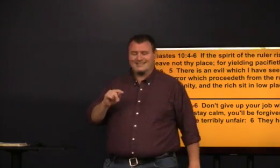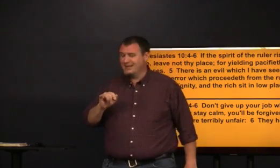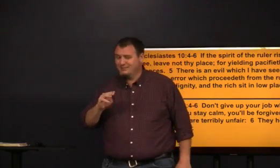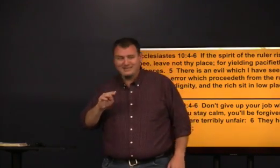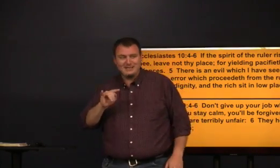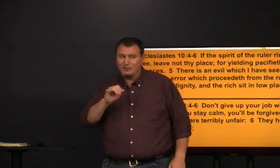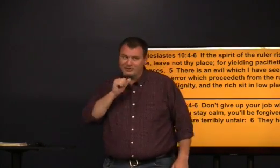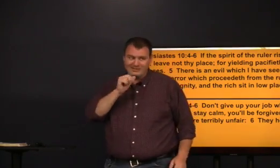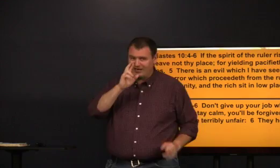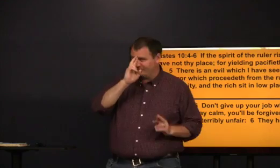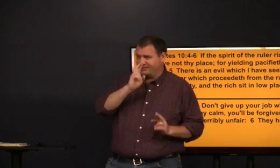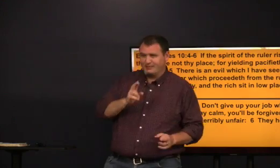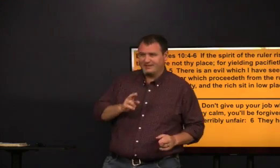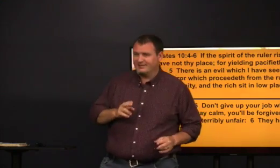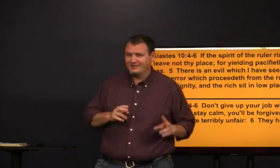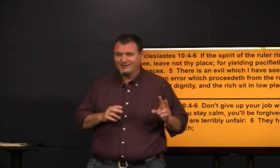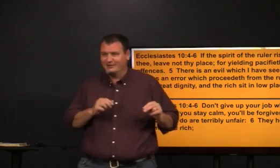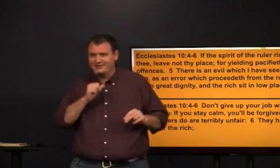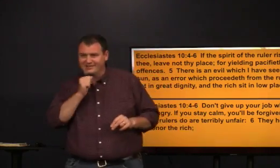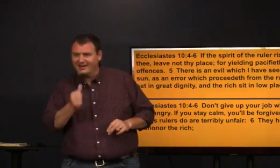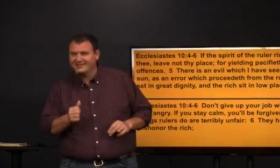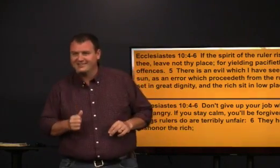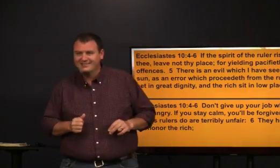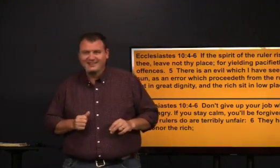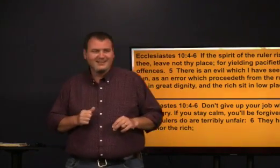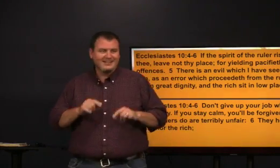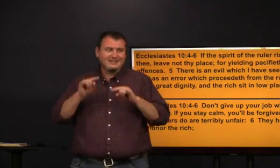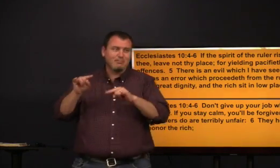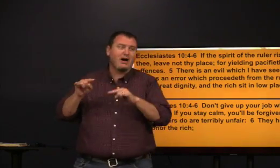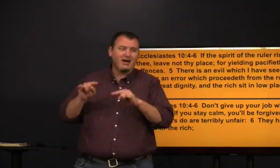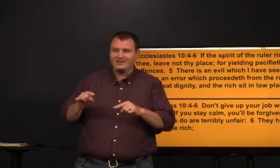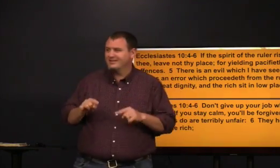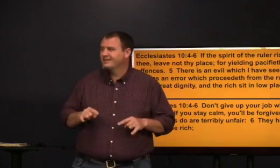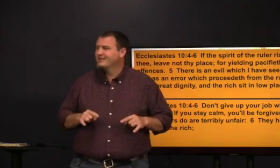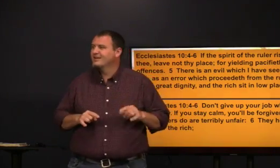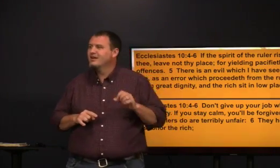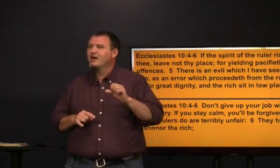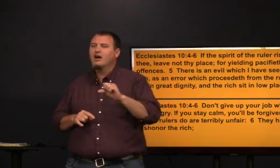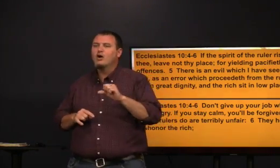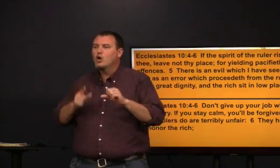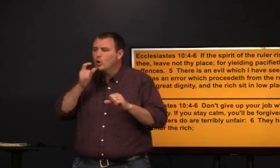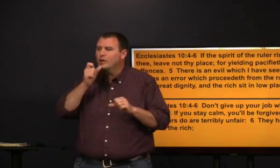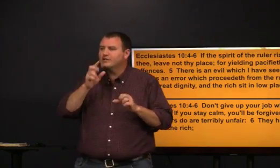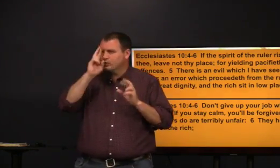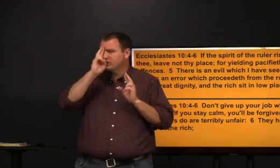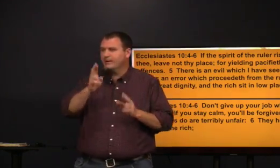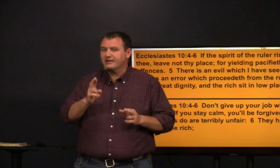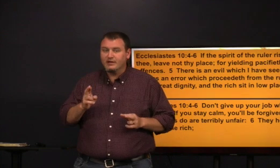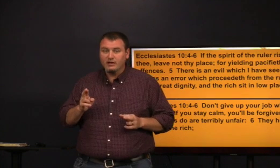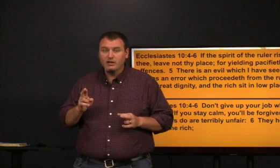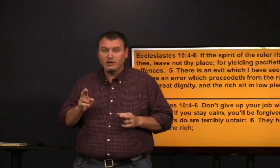Tim Tebow is not respected. No, he's not. He's mocked. Who is respected?